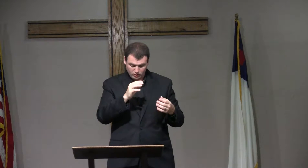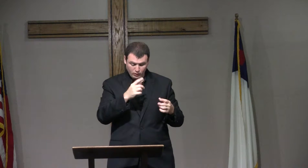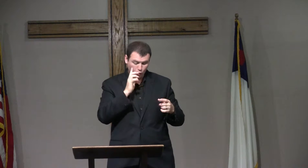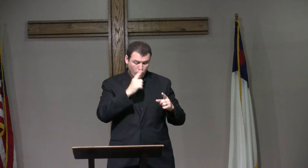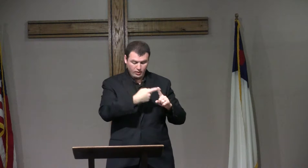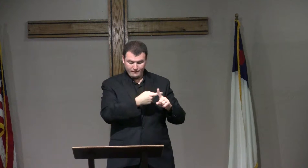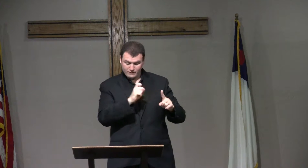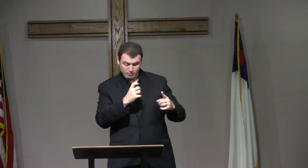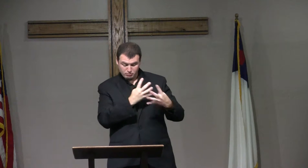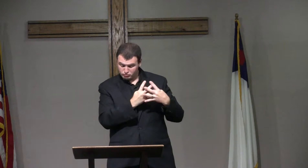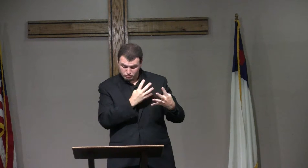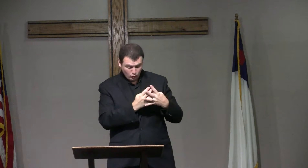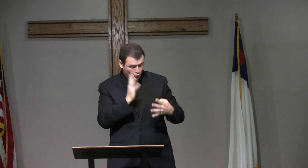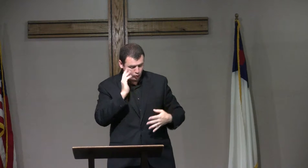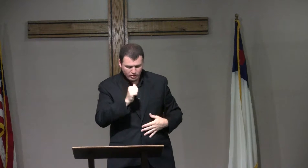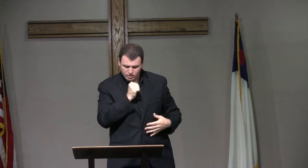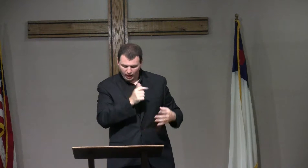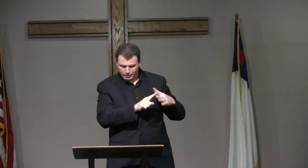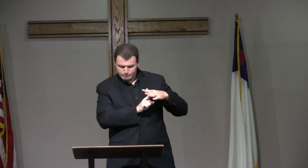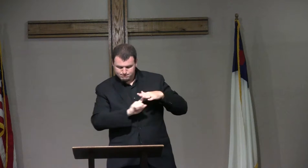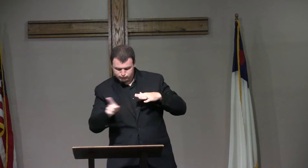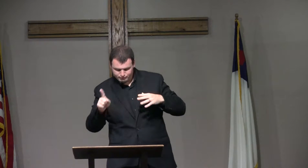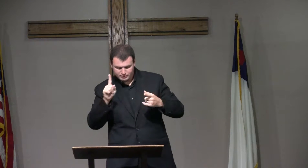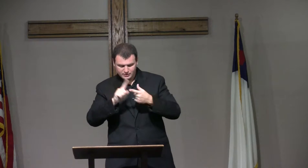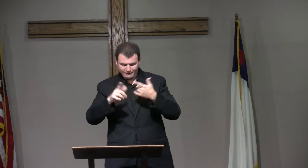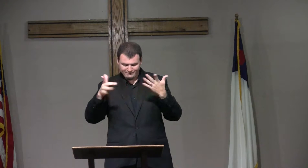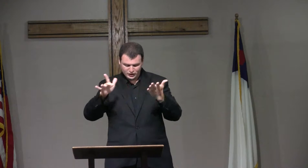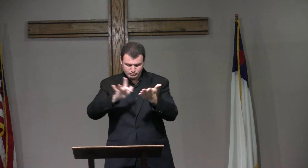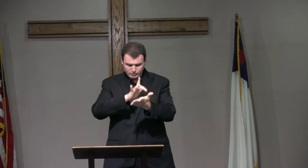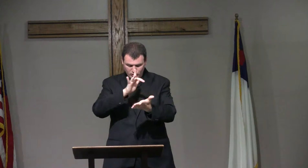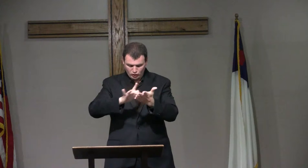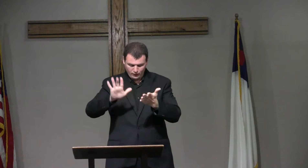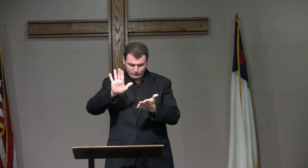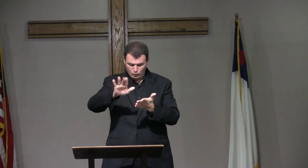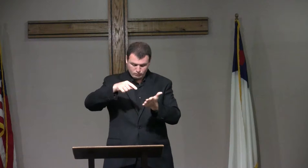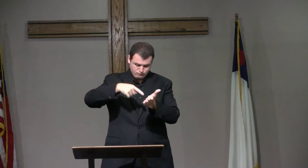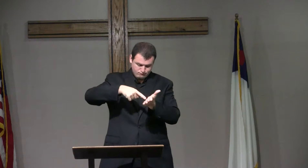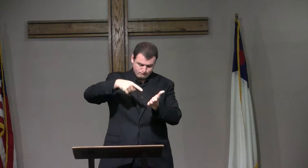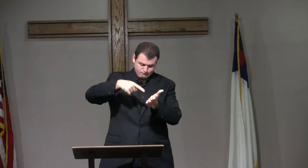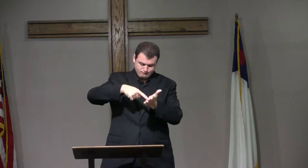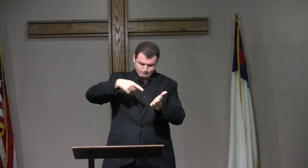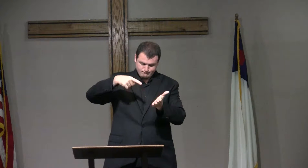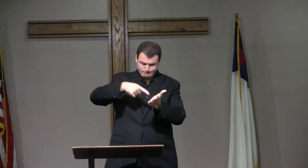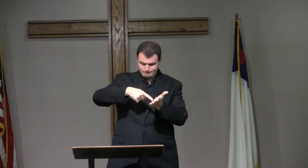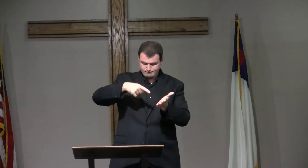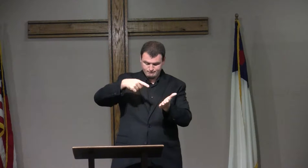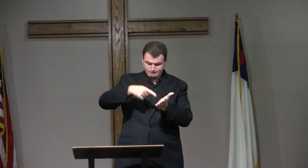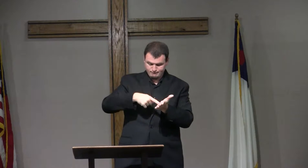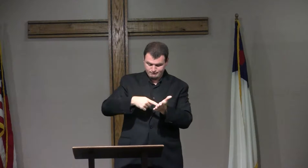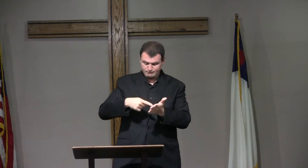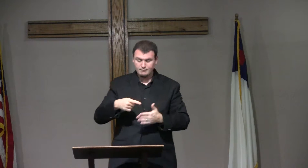Verily I say unto thee, thou shalt by no means come out thence till thou hast paid the uttermost farthing.